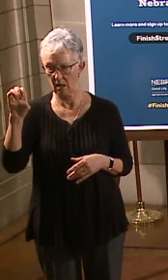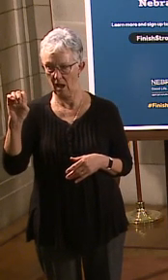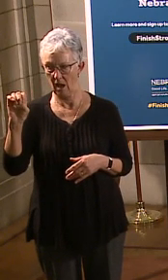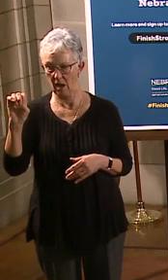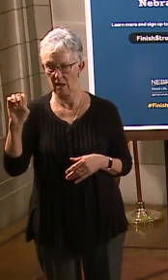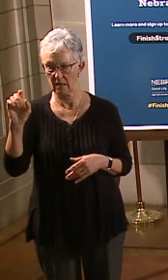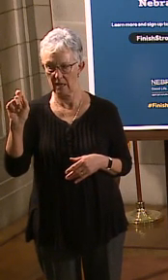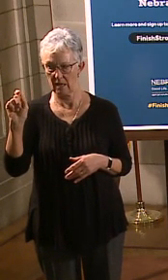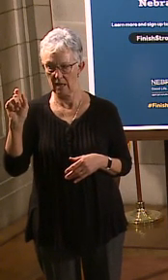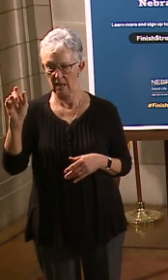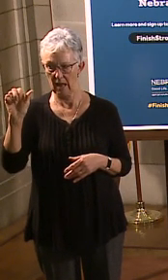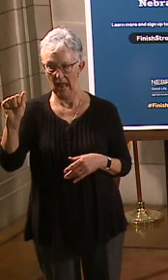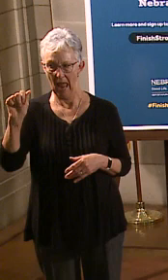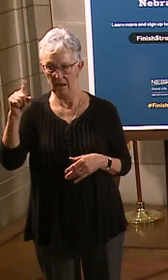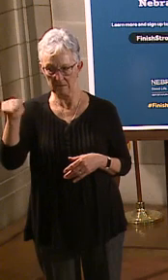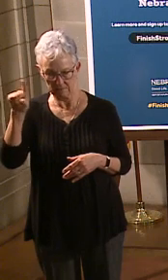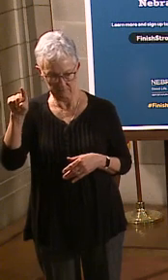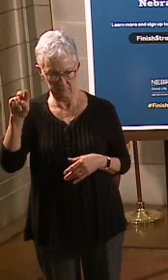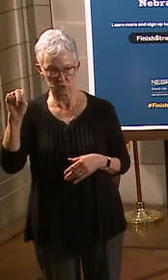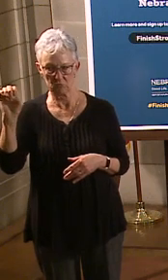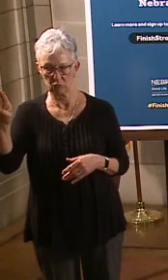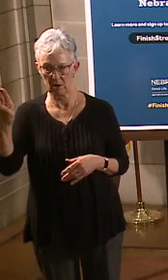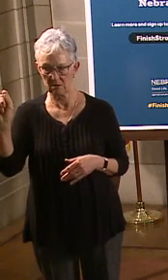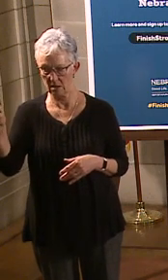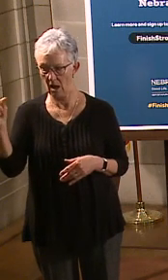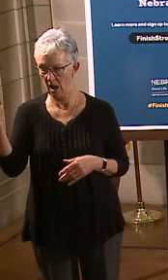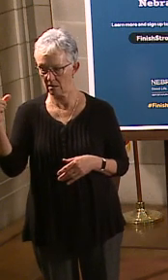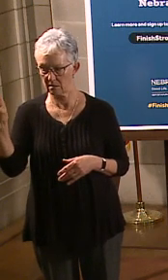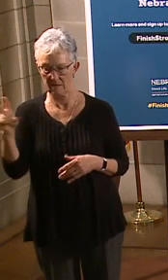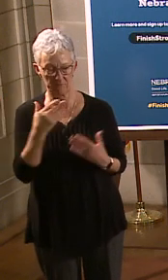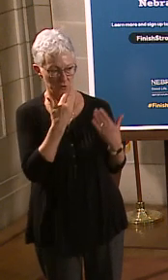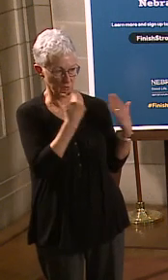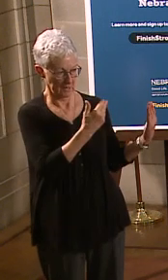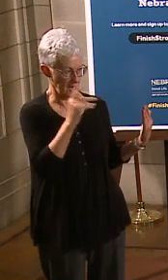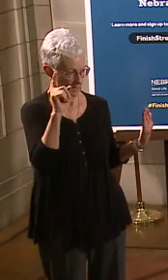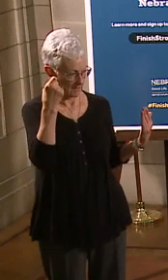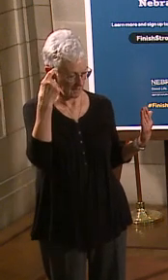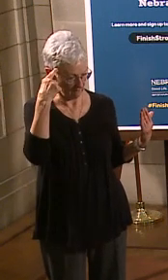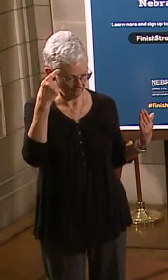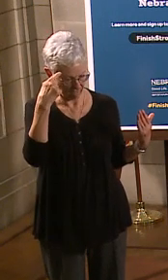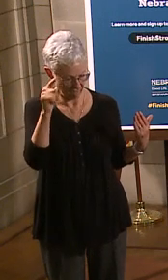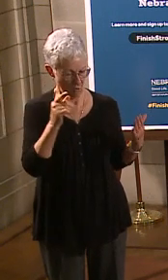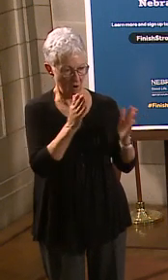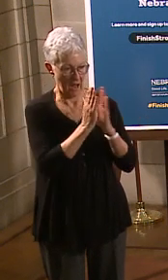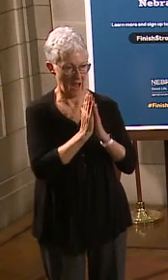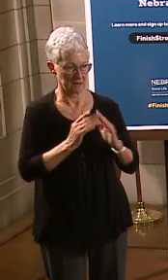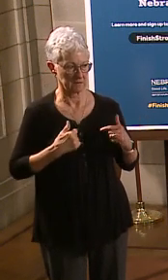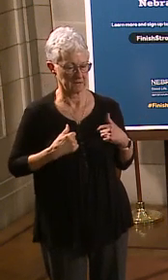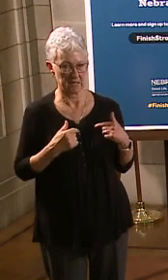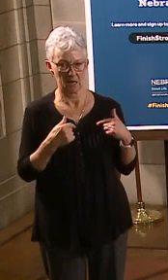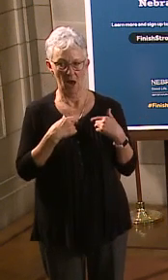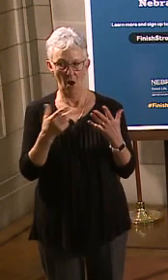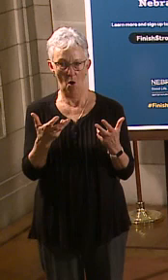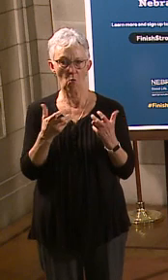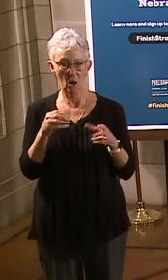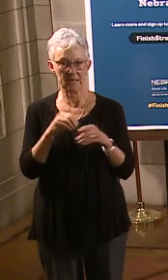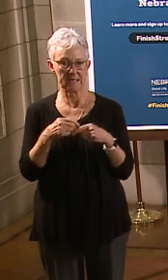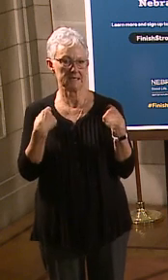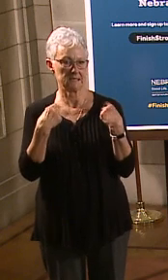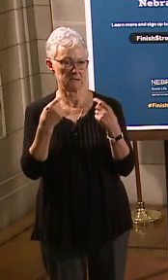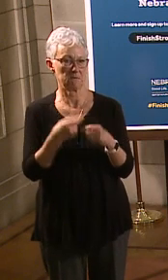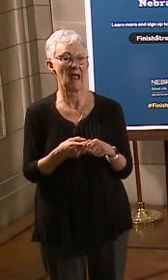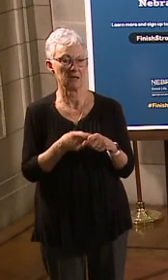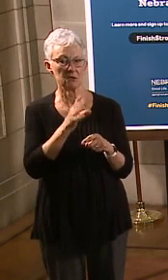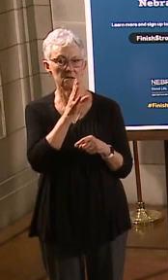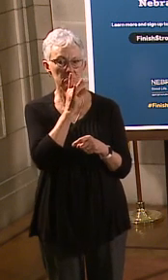dhhs.vac-hotline@nebraska.gov. I just want to thank the governor again for having me, and I do really quick want to make a call to action in Spanish for those individuals that speak